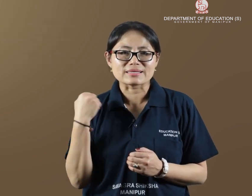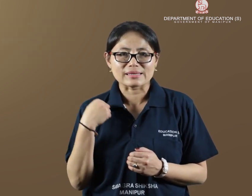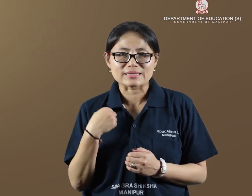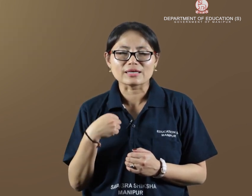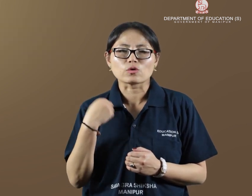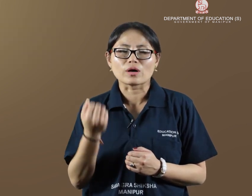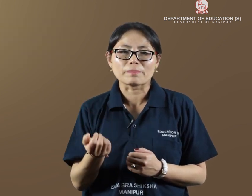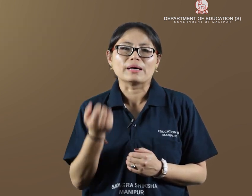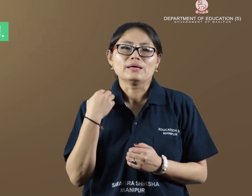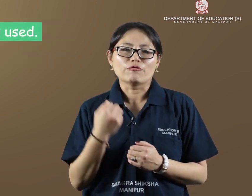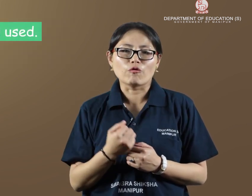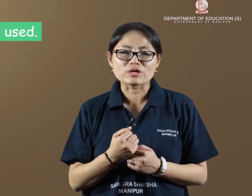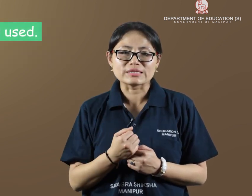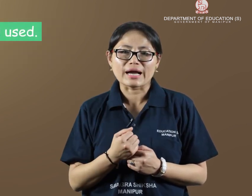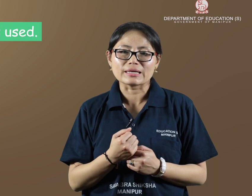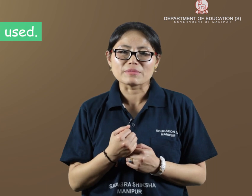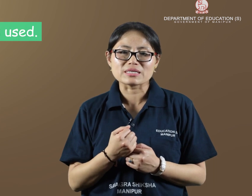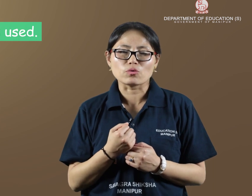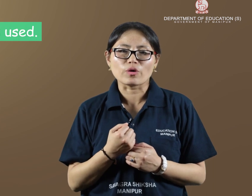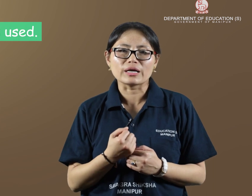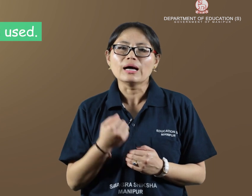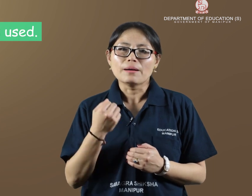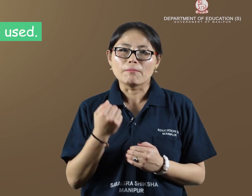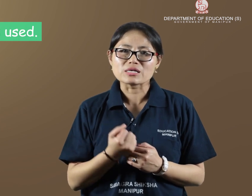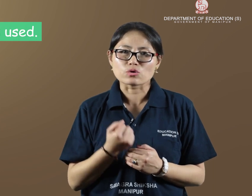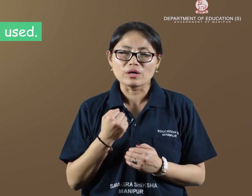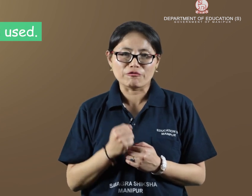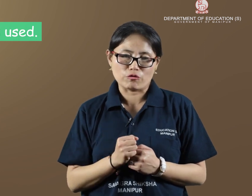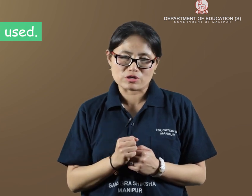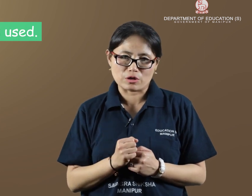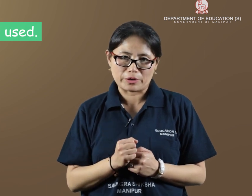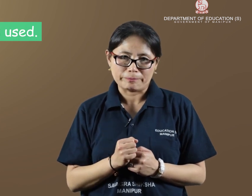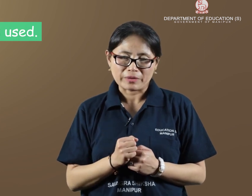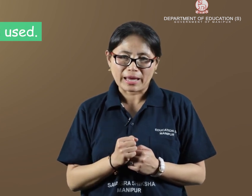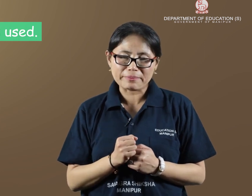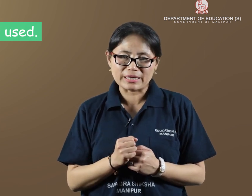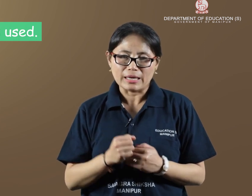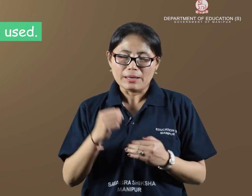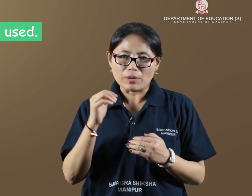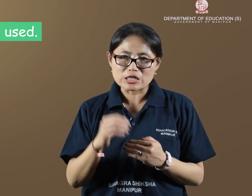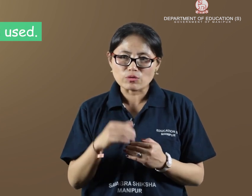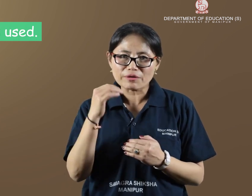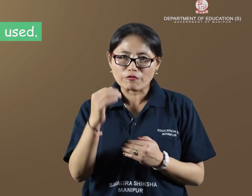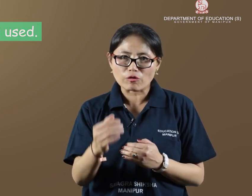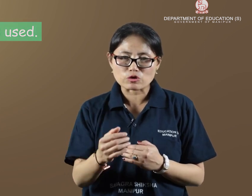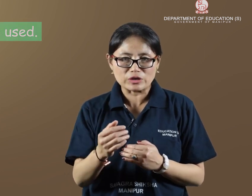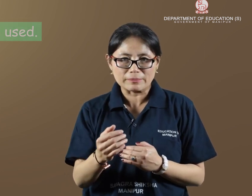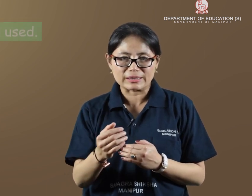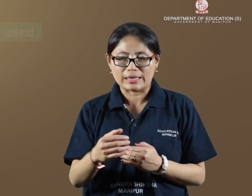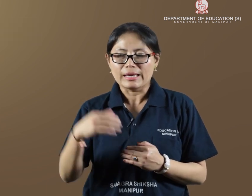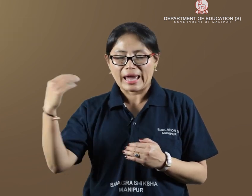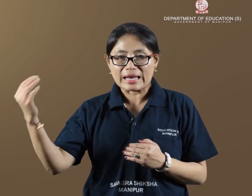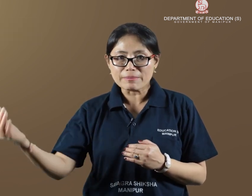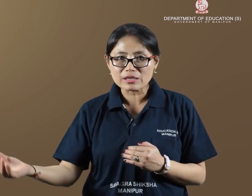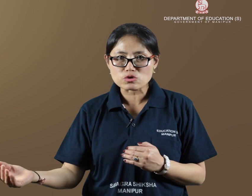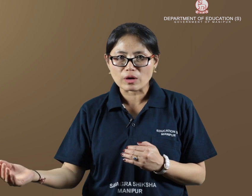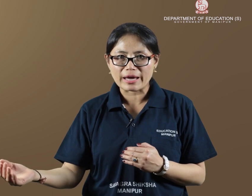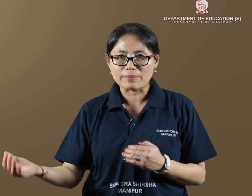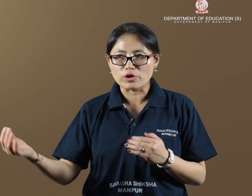muscles da ge tholak pa force ni hai dana masi bo khaina muscular force ka we hai badi muscular force khuding makta animal da sungai re moina